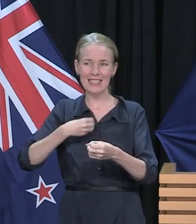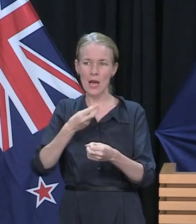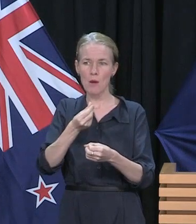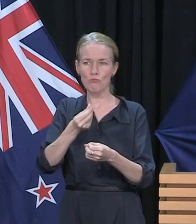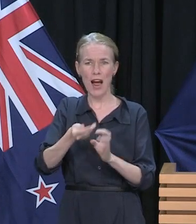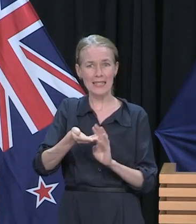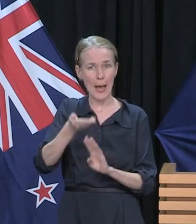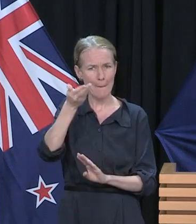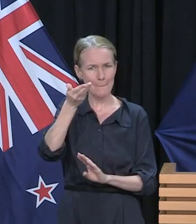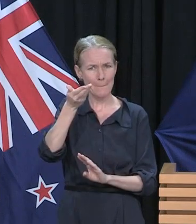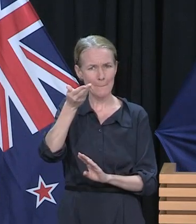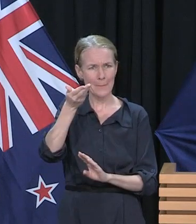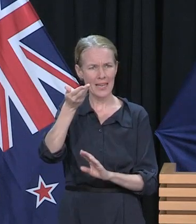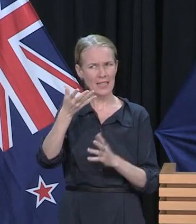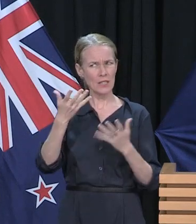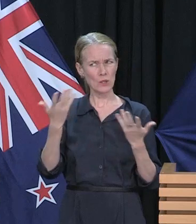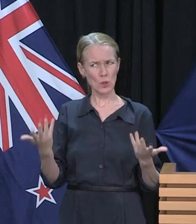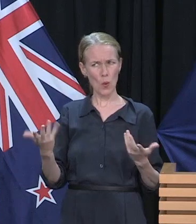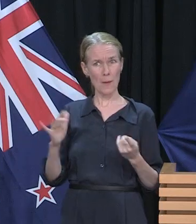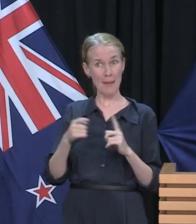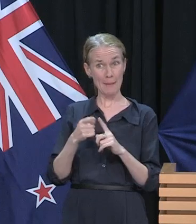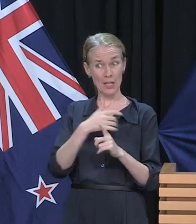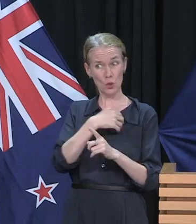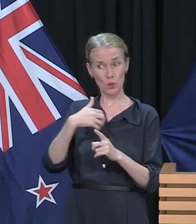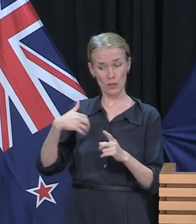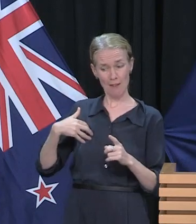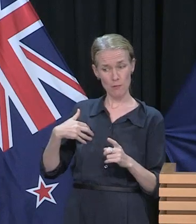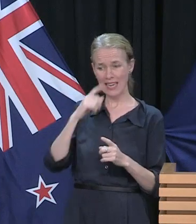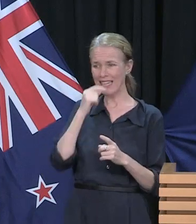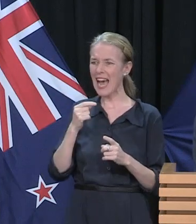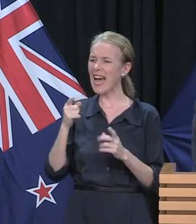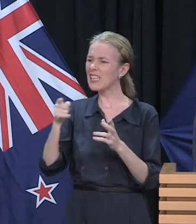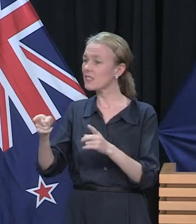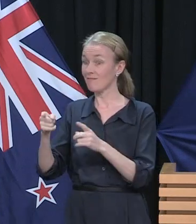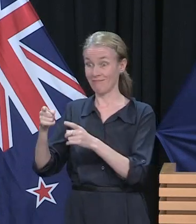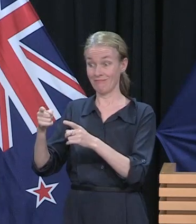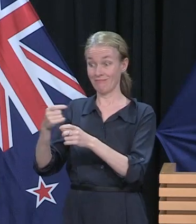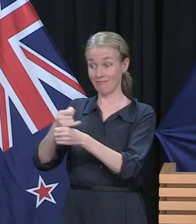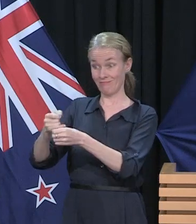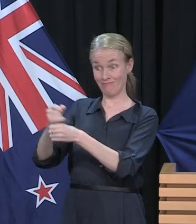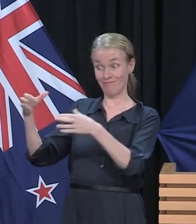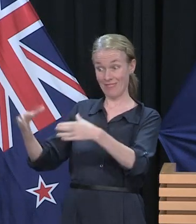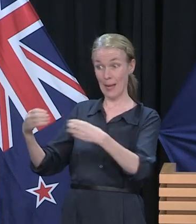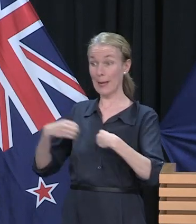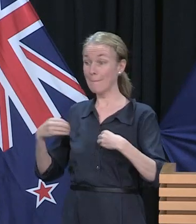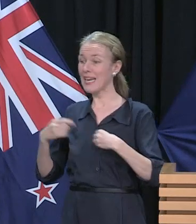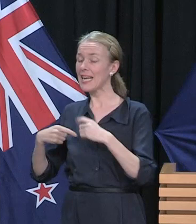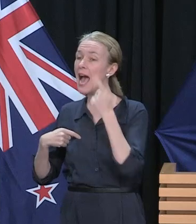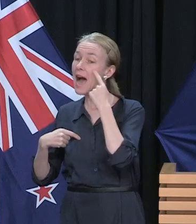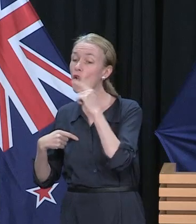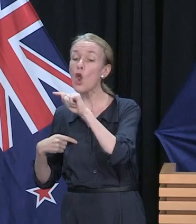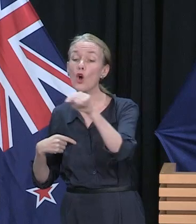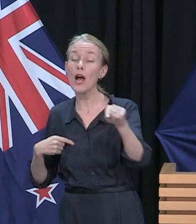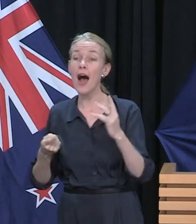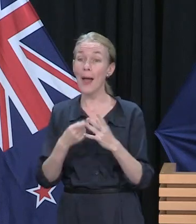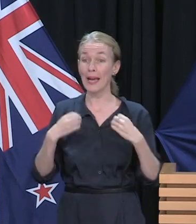best price available for these drugs? Well, look, that is one of the strengths of the PharmaC model. It is that, you know, through the bulk purchase arrangements that PharmaC can put in place,